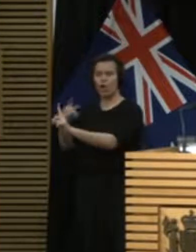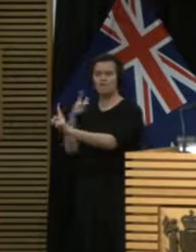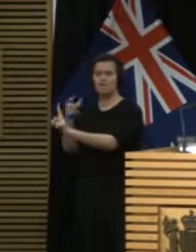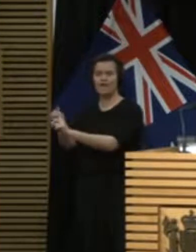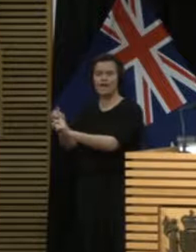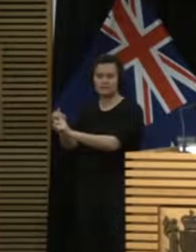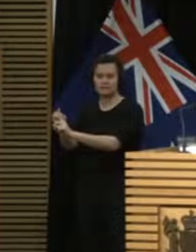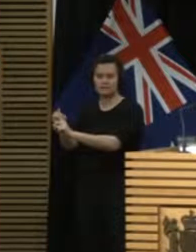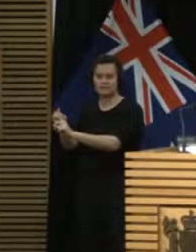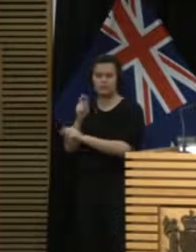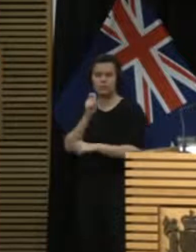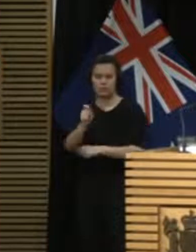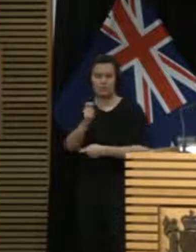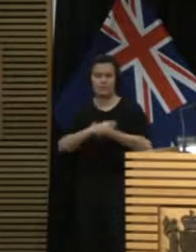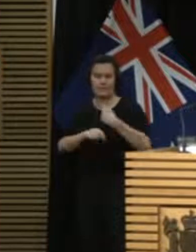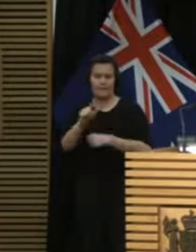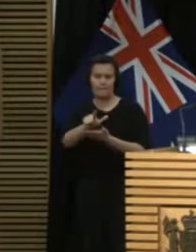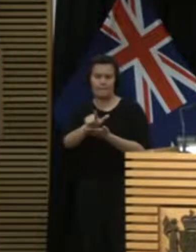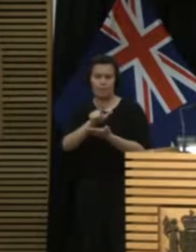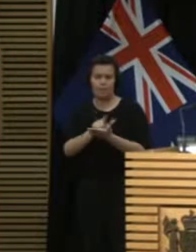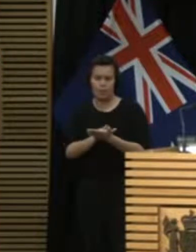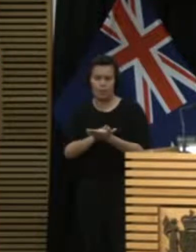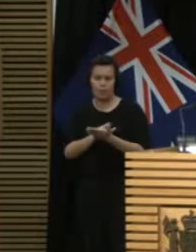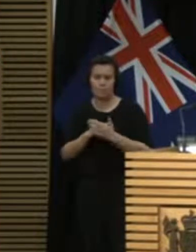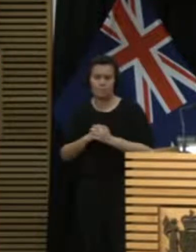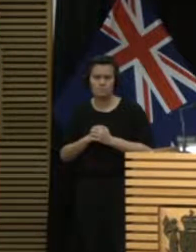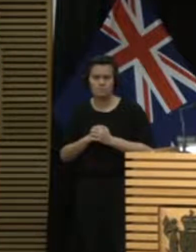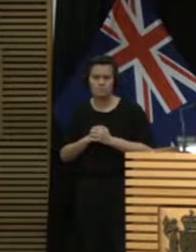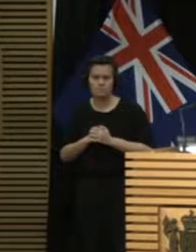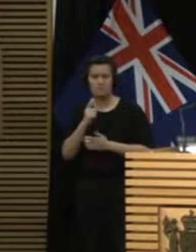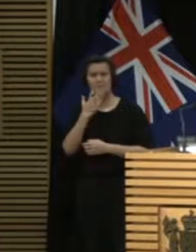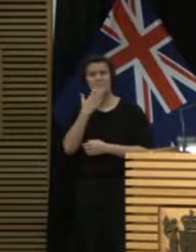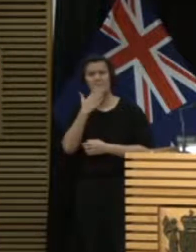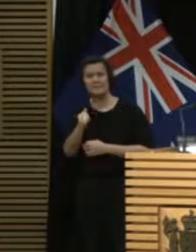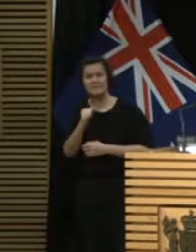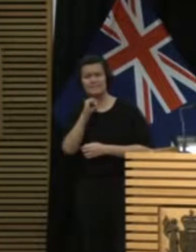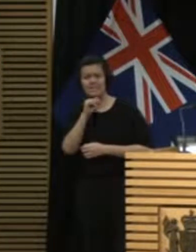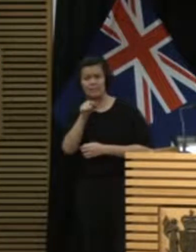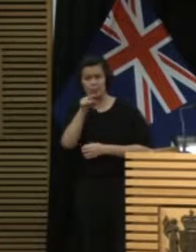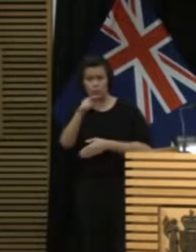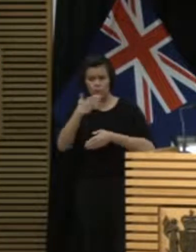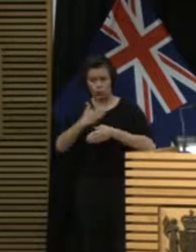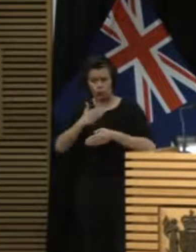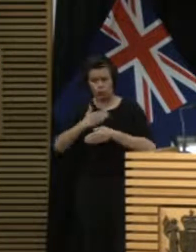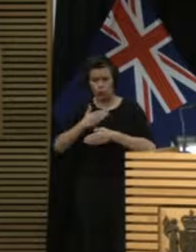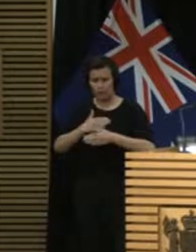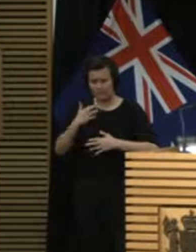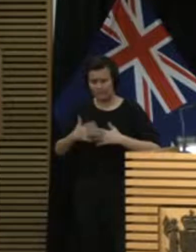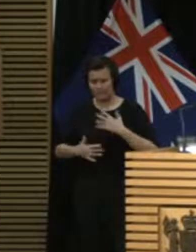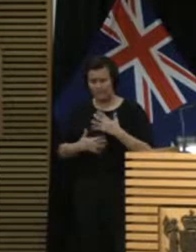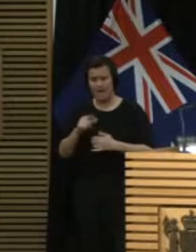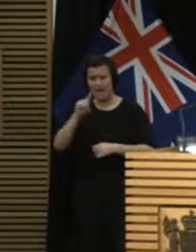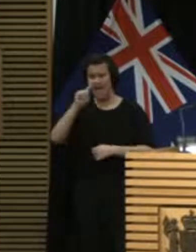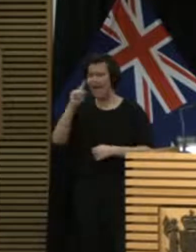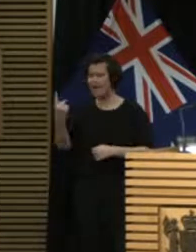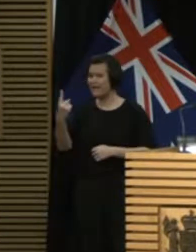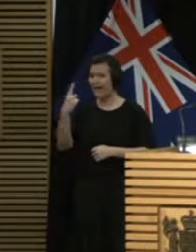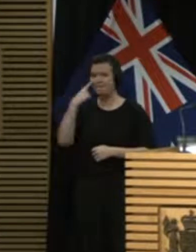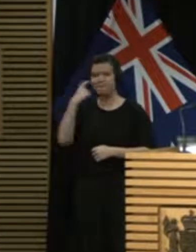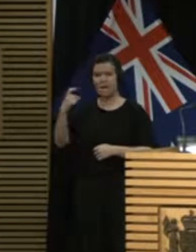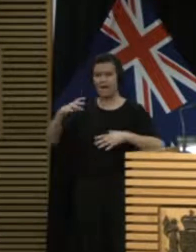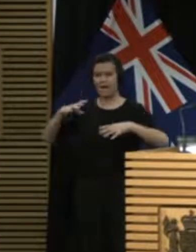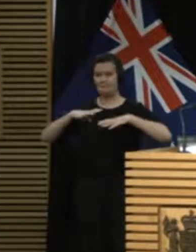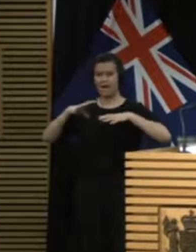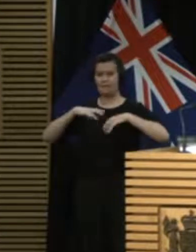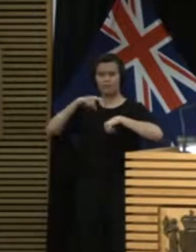time off to an employee to be vaccinated. Please, if you're struggling to find a time that works for you or your family, simply ask, because